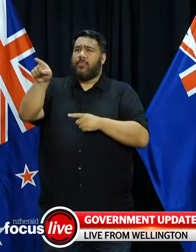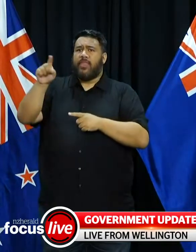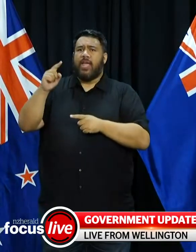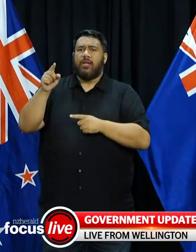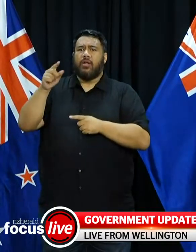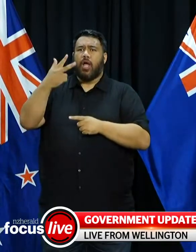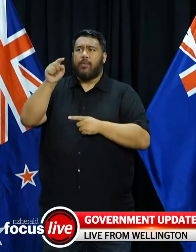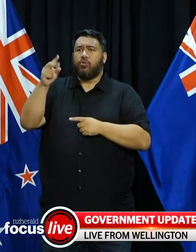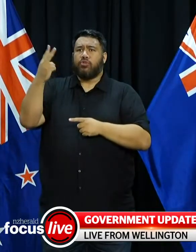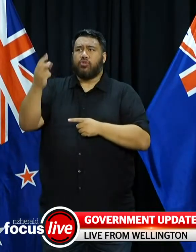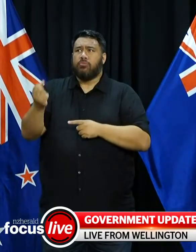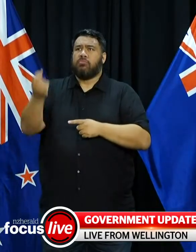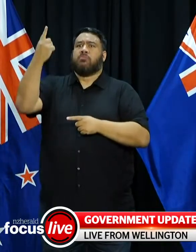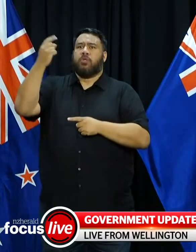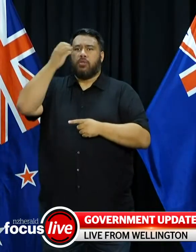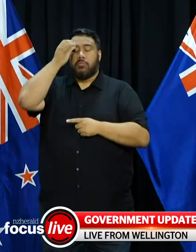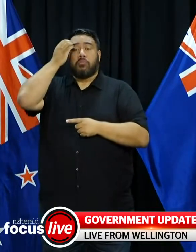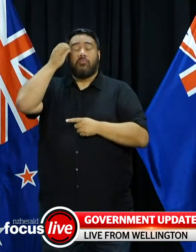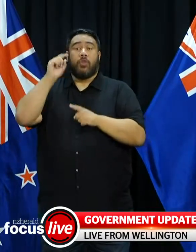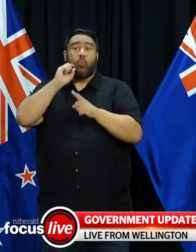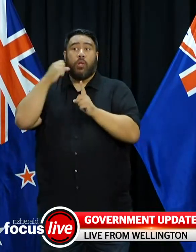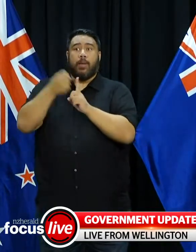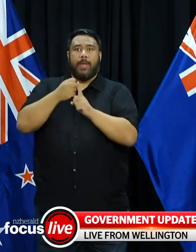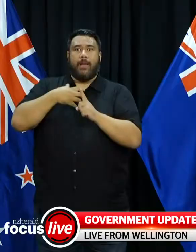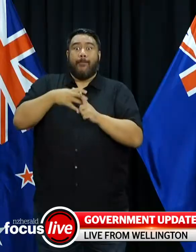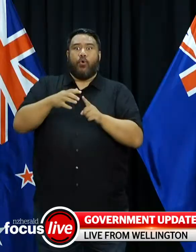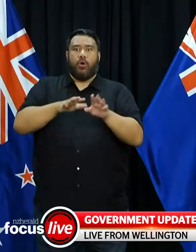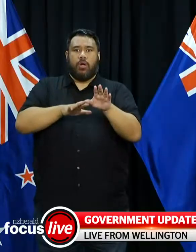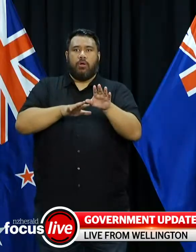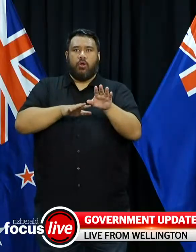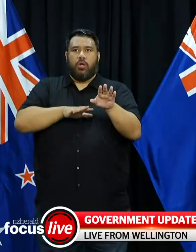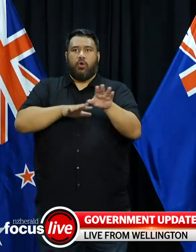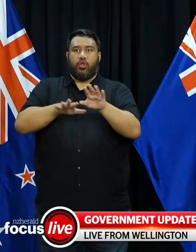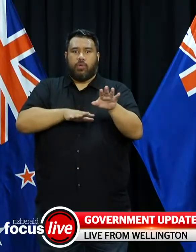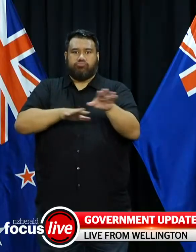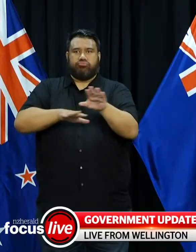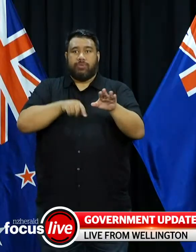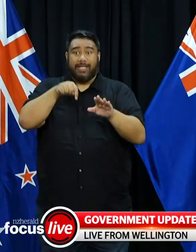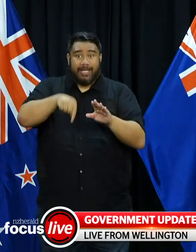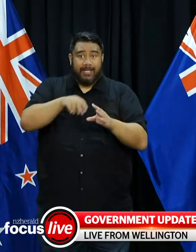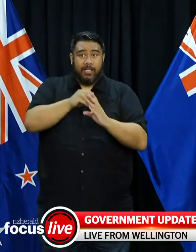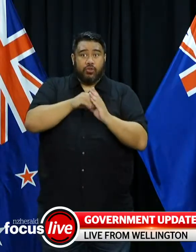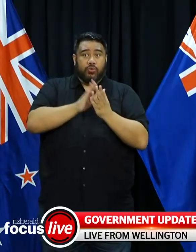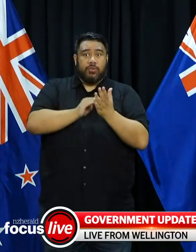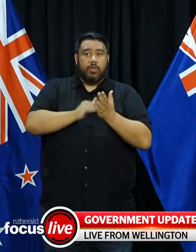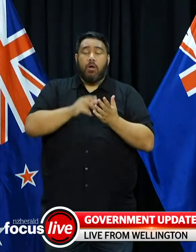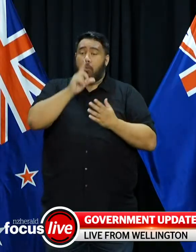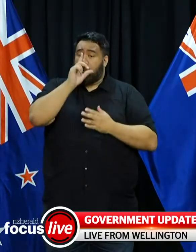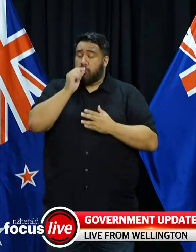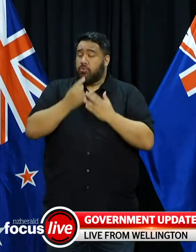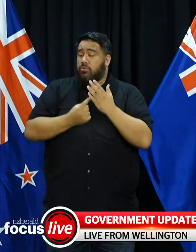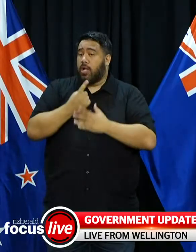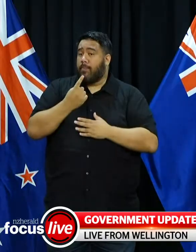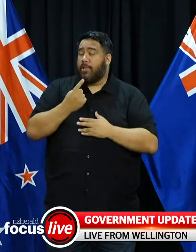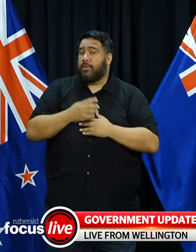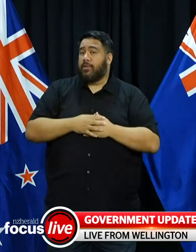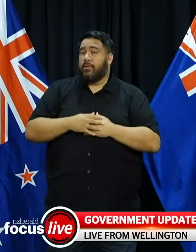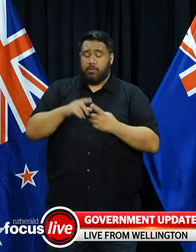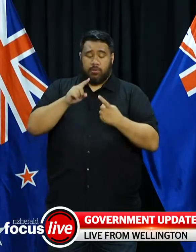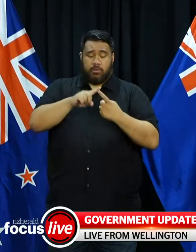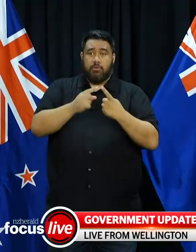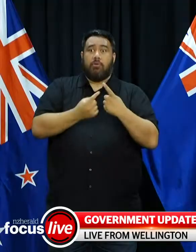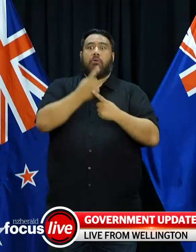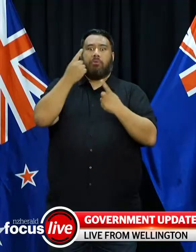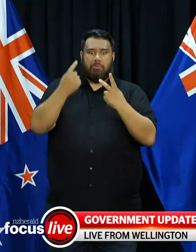That's relatively small. So there is always a potential to trigger an earthquake, like we've seen today with these 3 earthquakes.